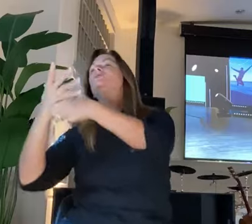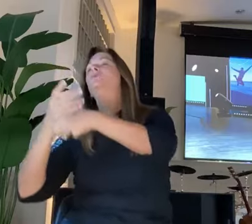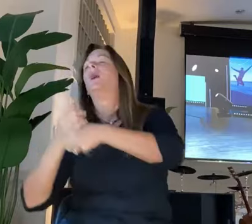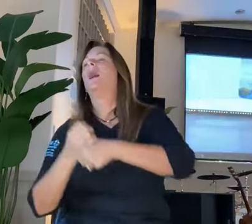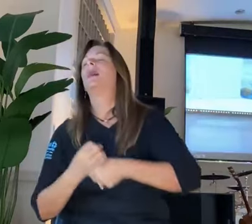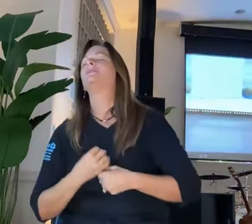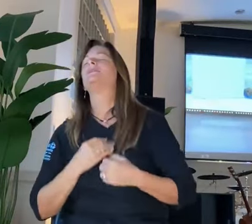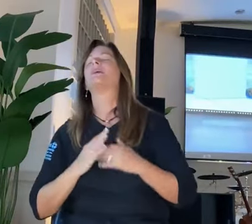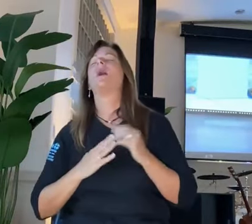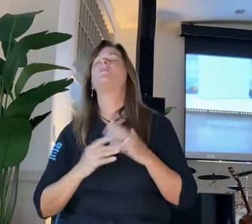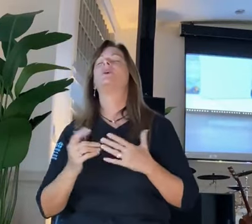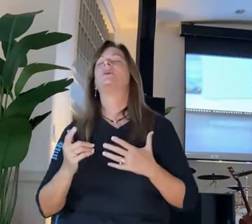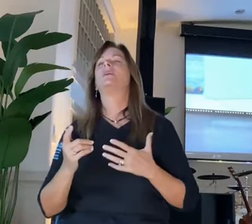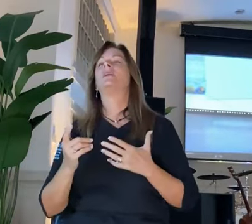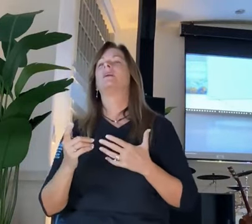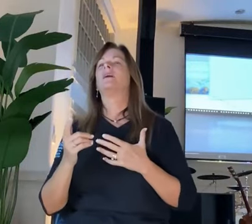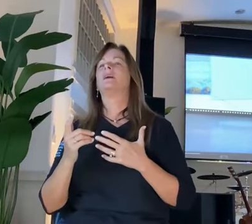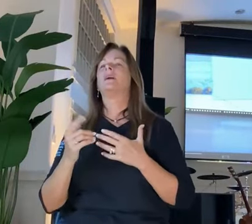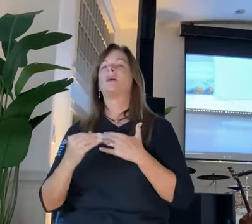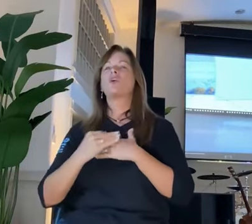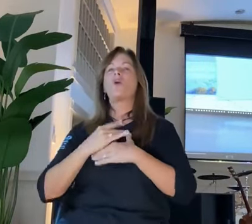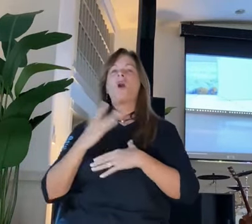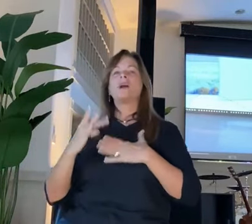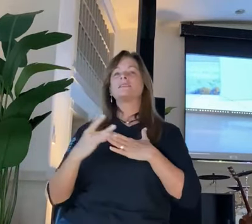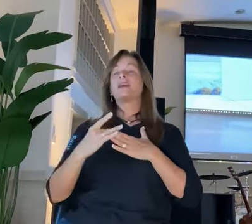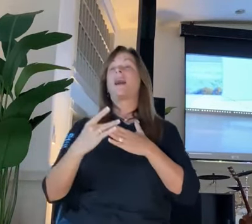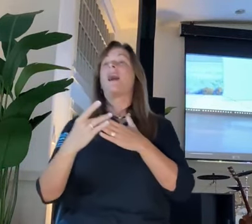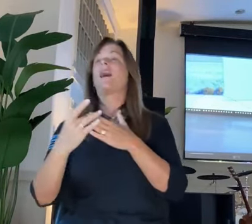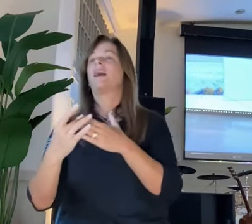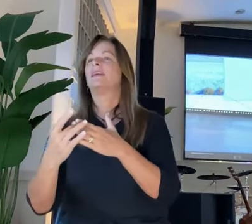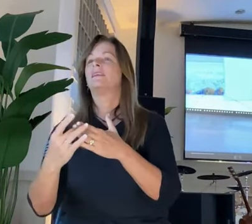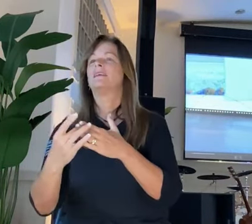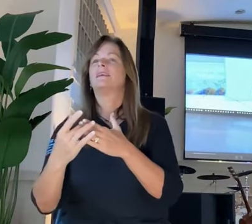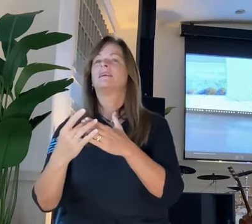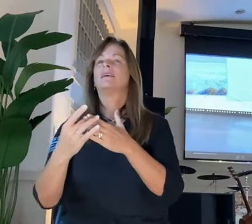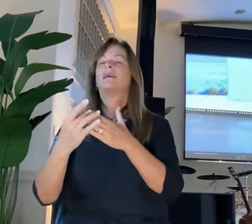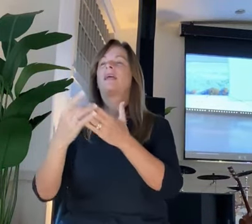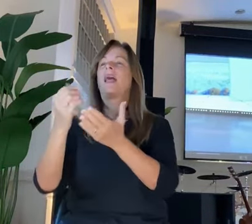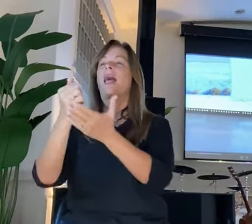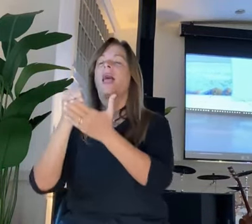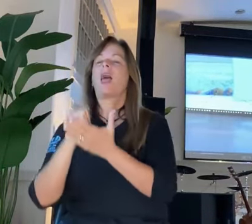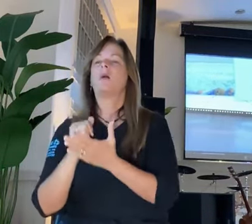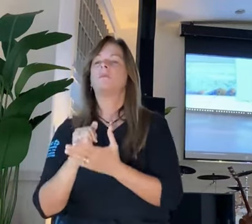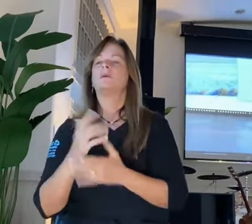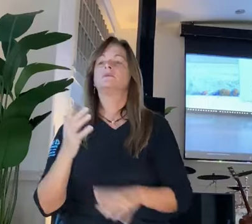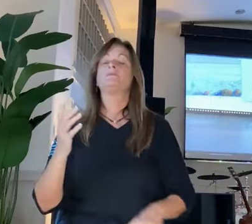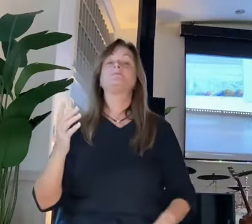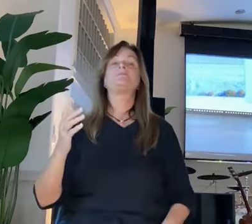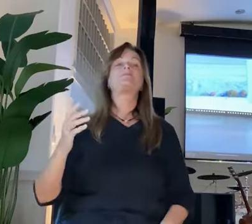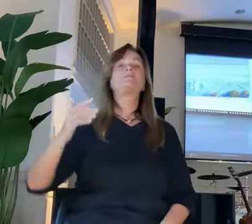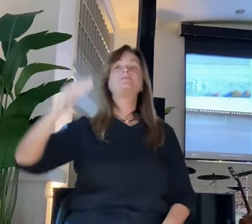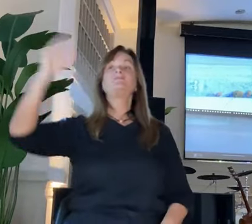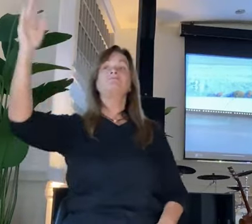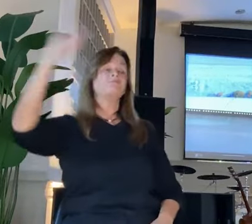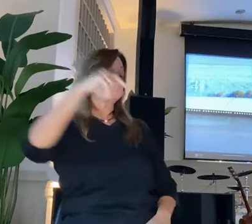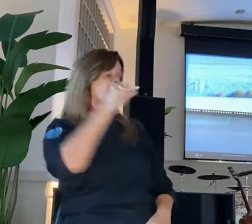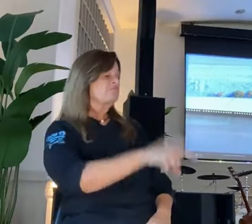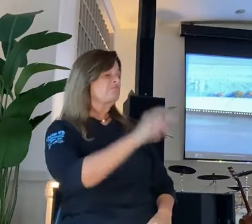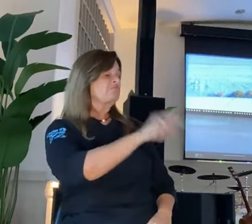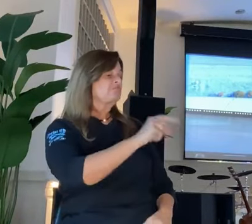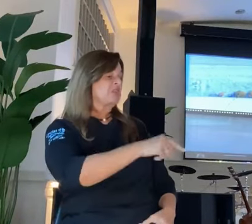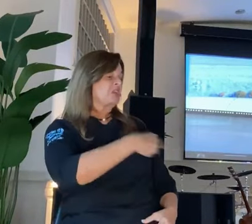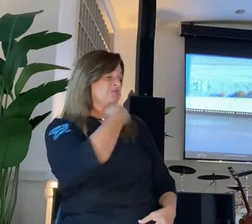church we grew up in didn't talk much about it. He's not someone to be ignored or resisted because we're not too sure